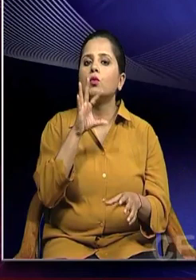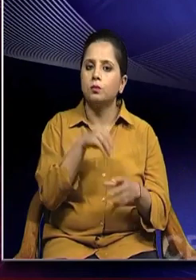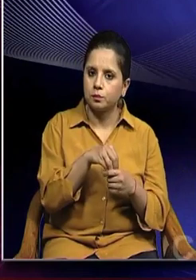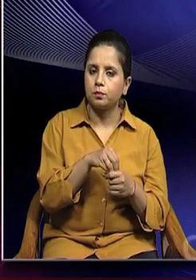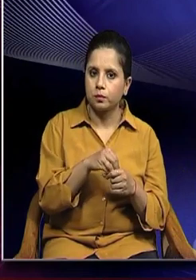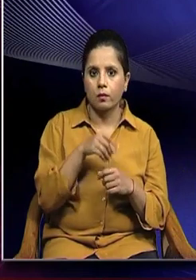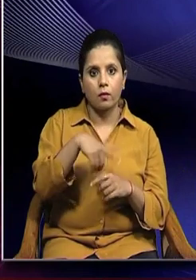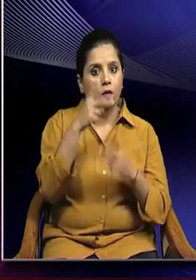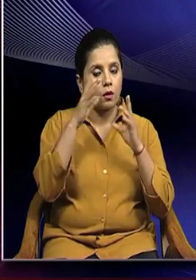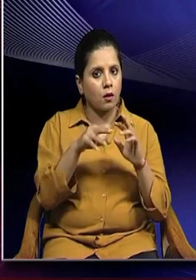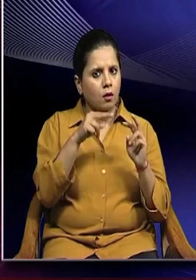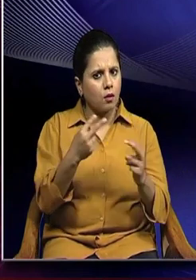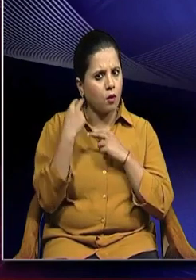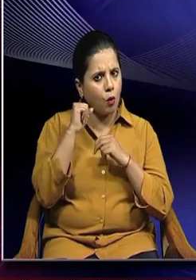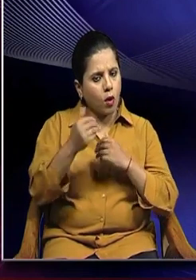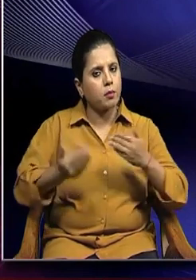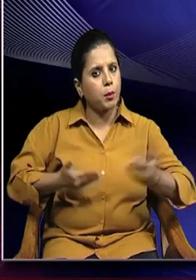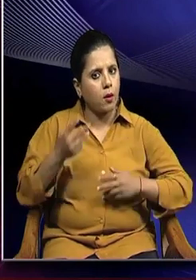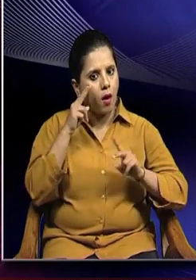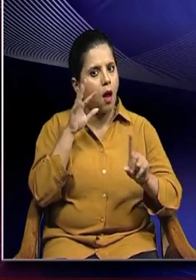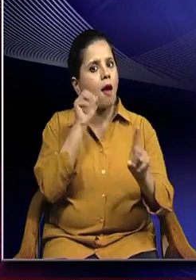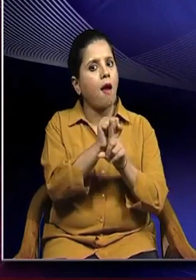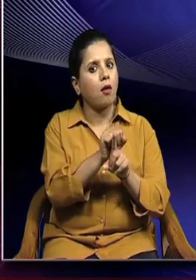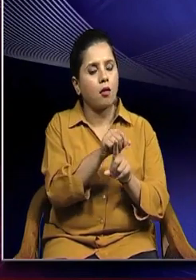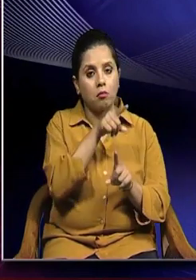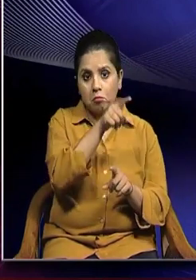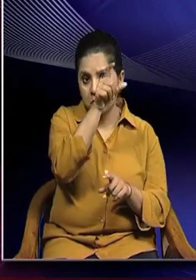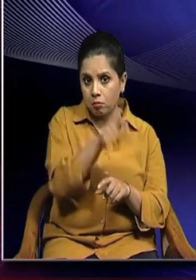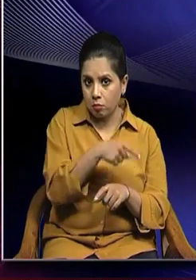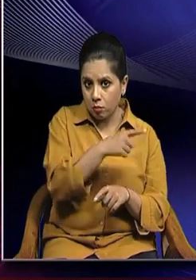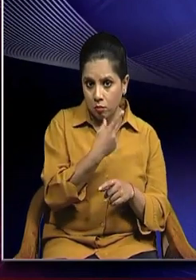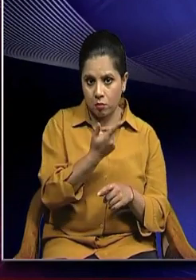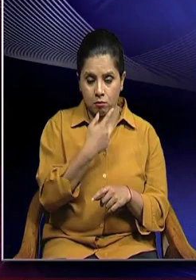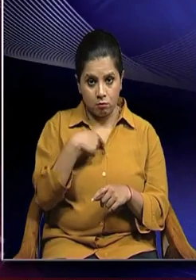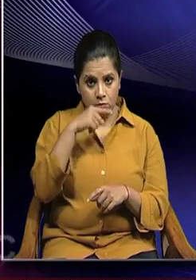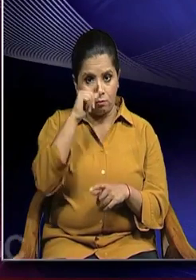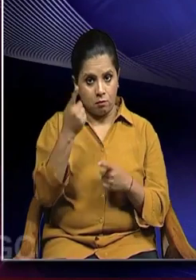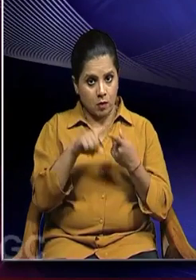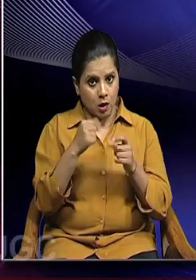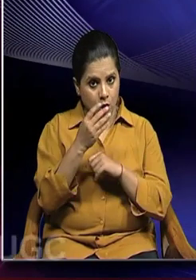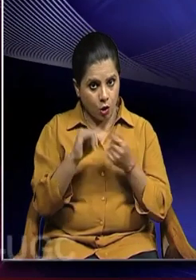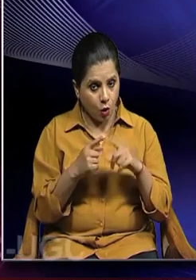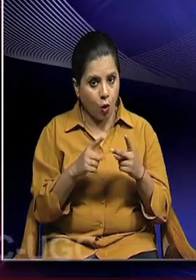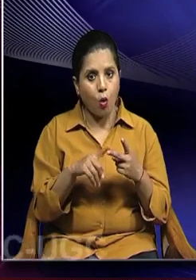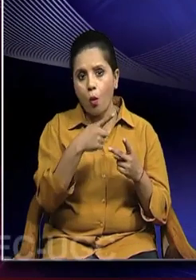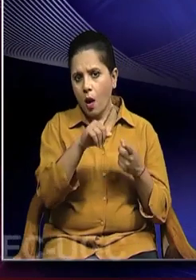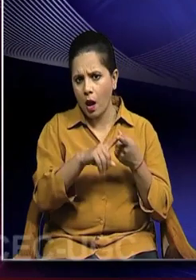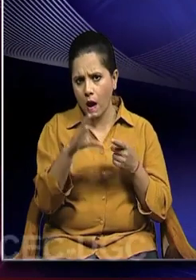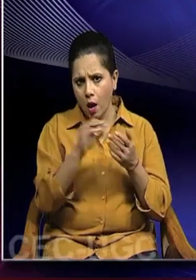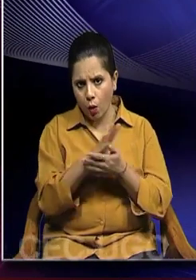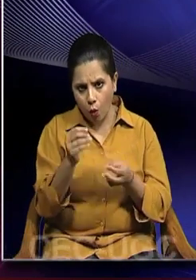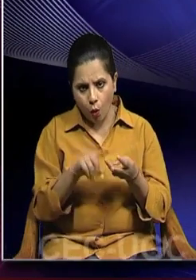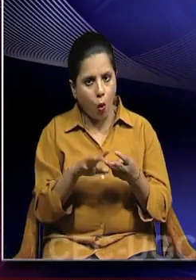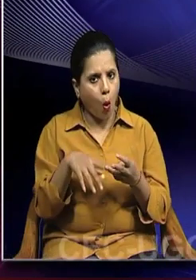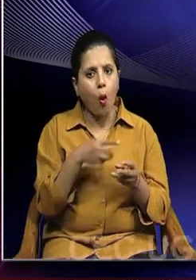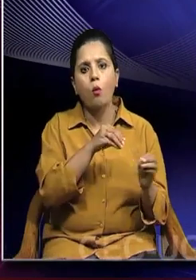being seen in the reflection of your behavior, whether you are into the ego state or you are into the echo state, or you have moved